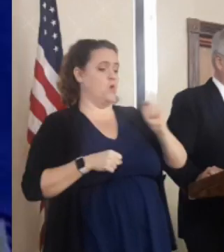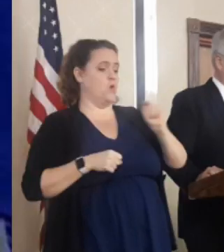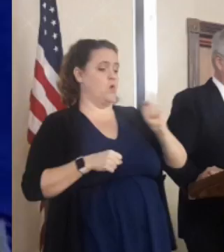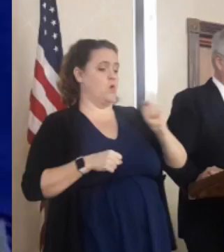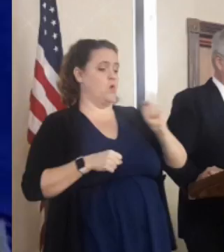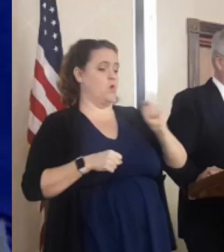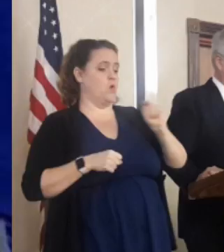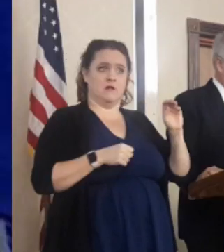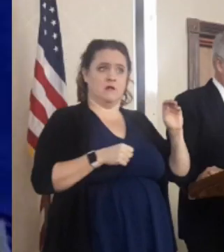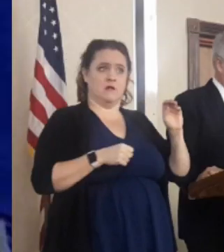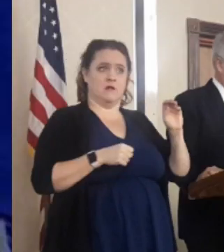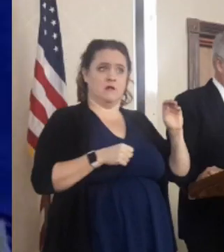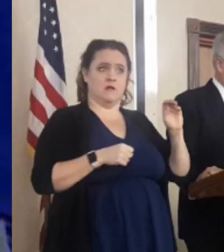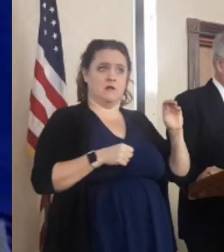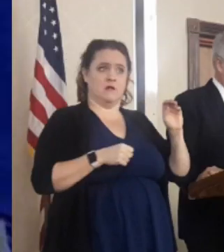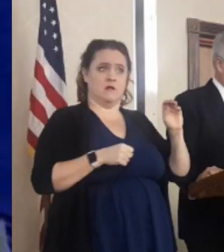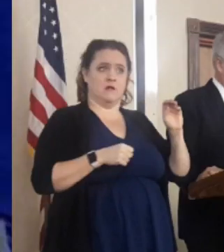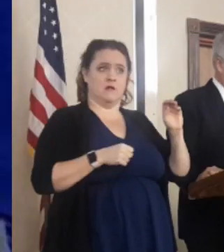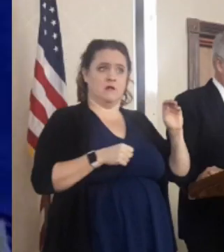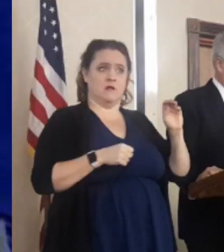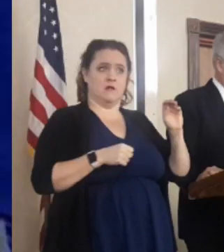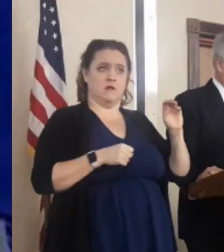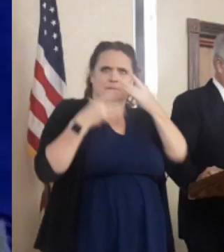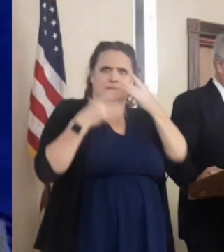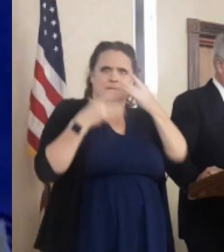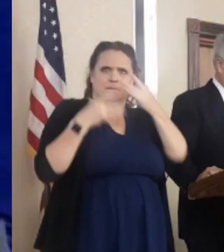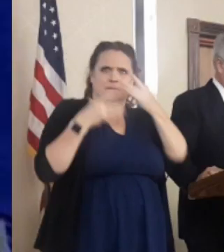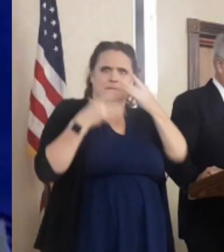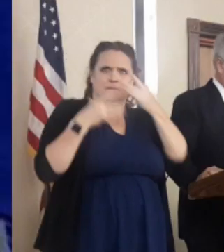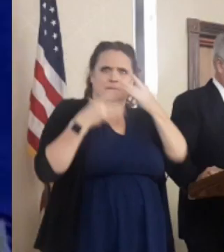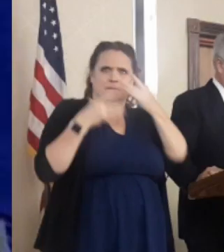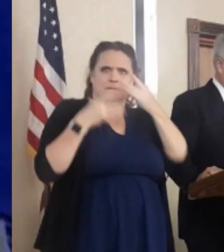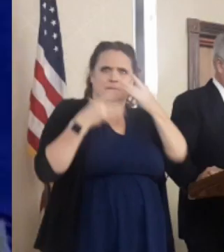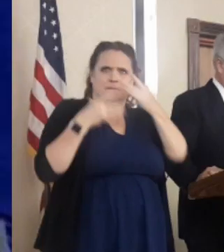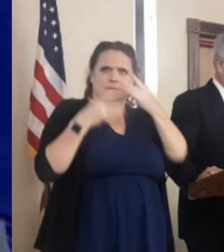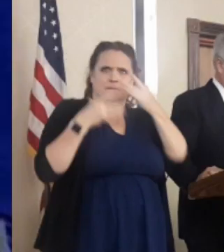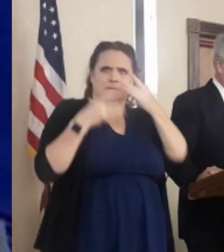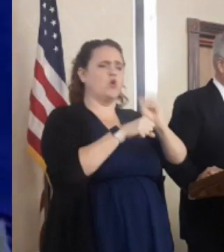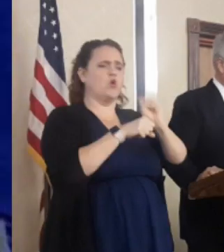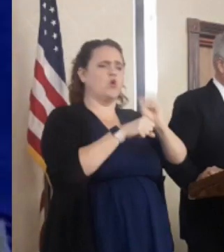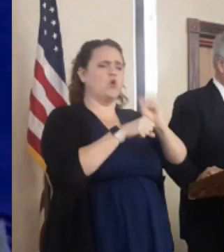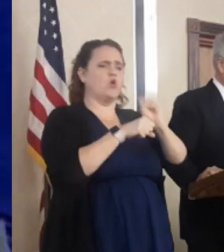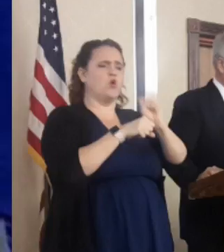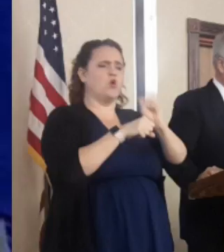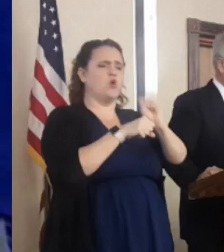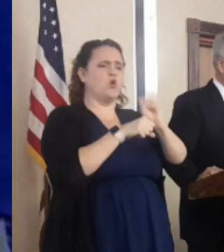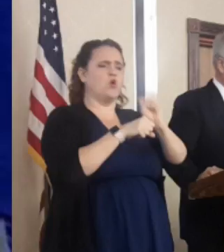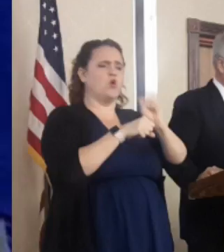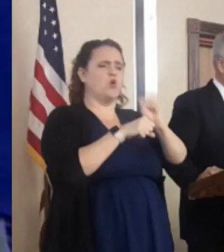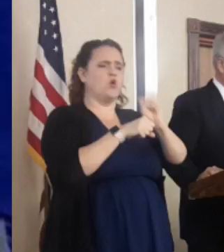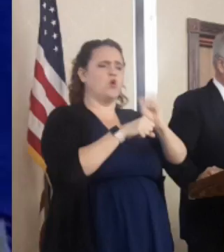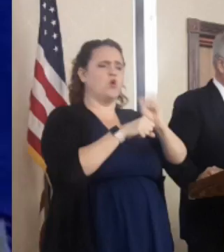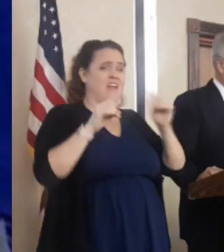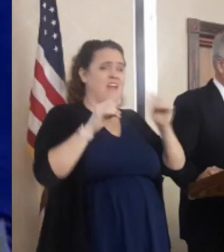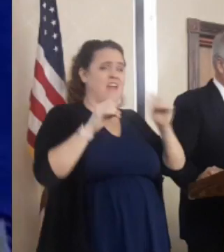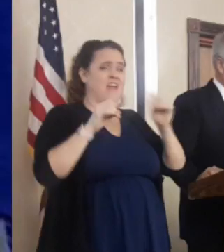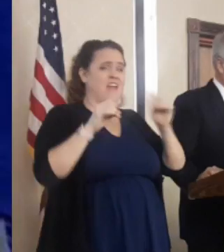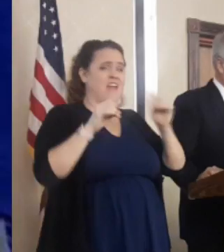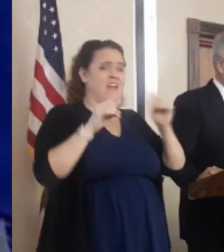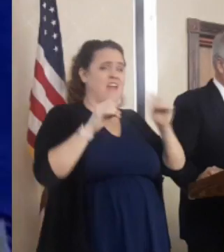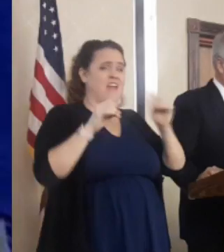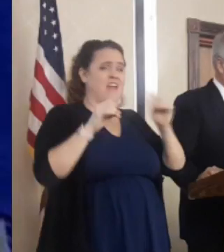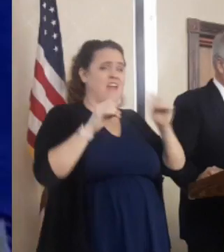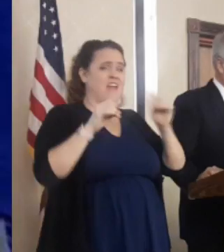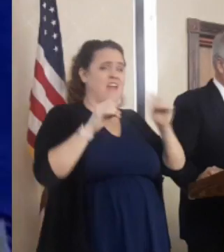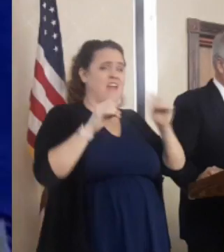Okay, so the point I'm saying is we all work for all kinds of different things, and unfortunately, thanks to what the Democrats have done, they have made now every aspect